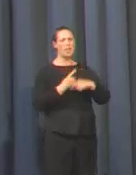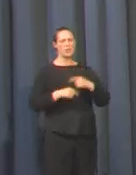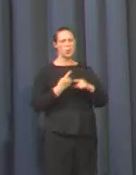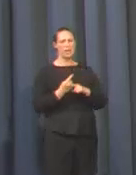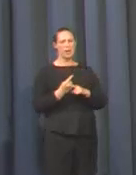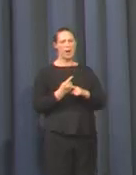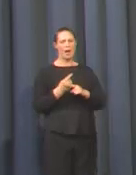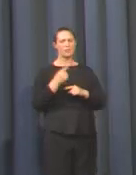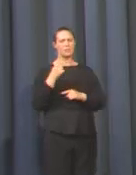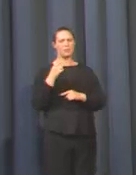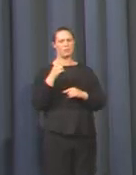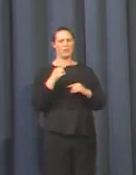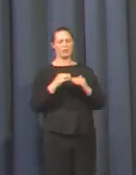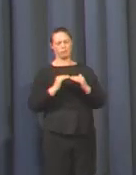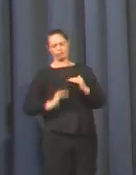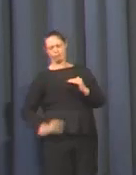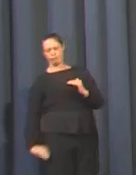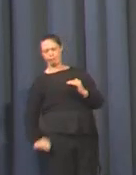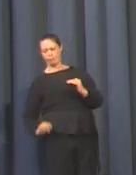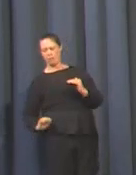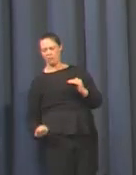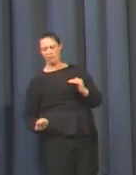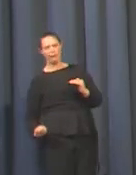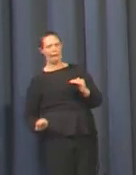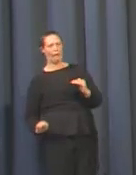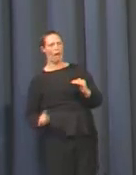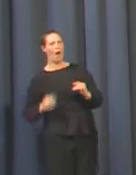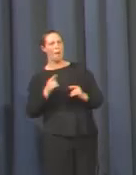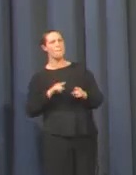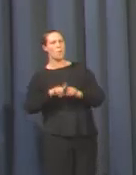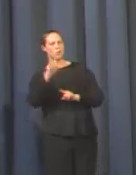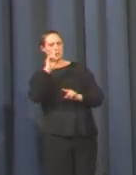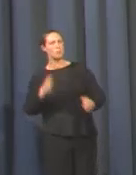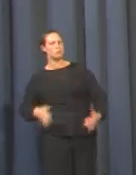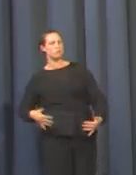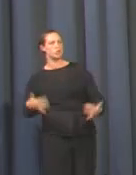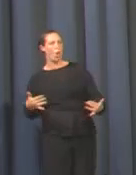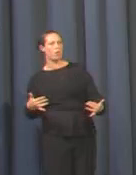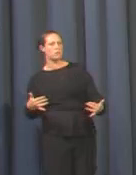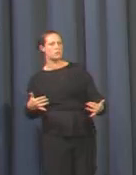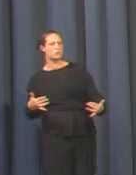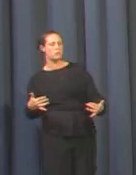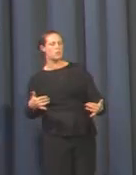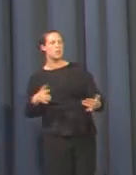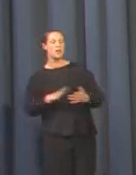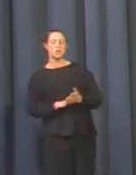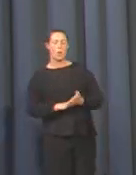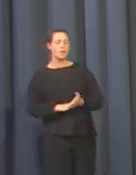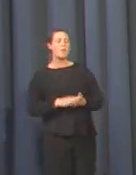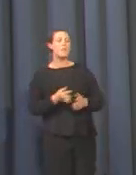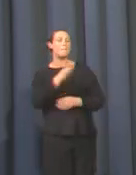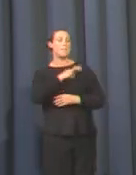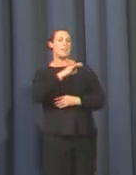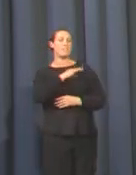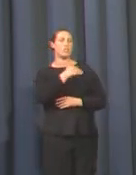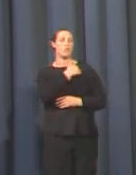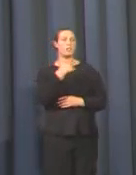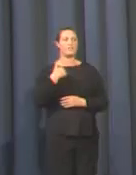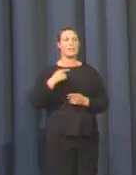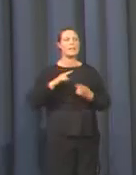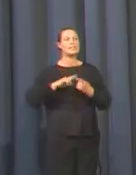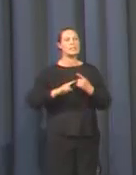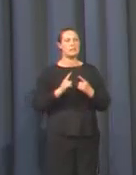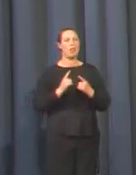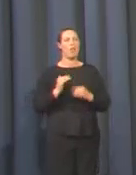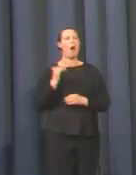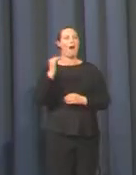1, and the overall risk-benefit analysis of breastfeeding would be far outweighed in good as opposed to the risk of harm from the low